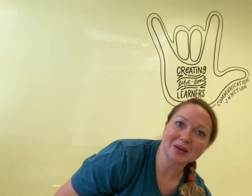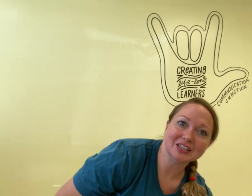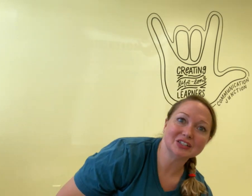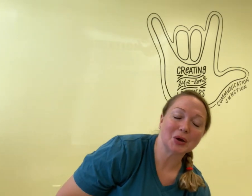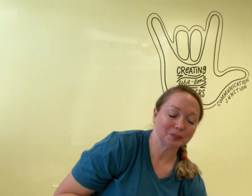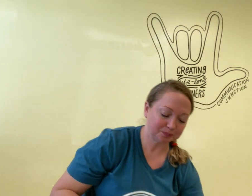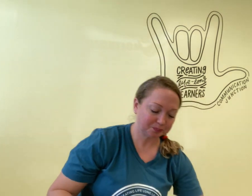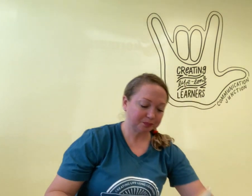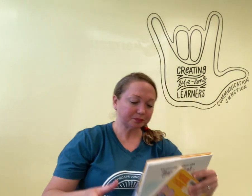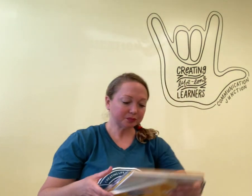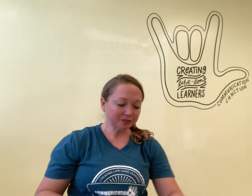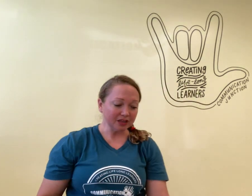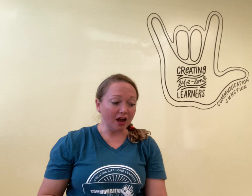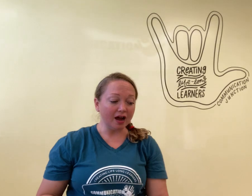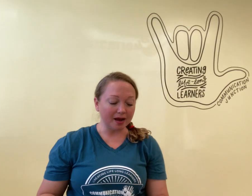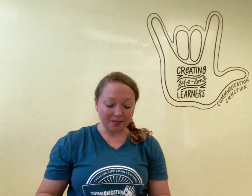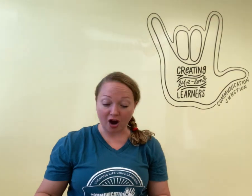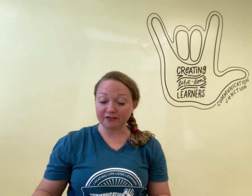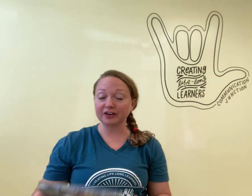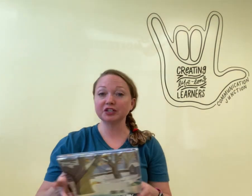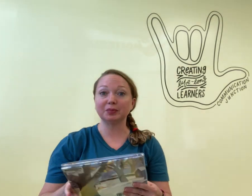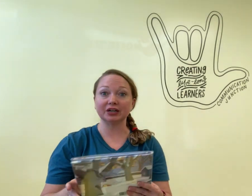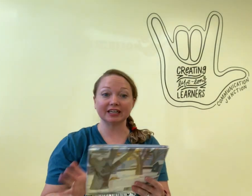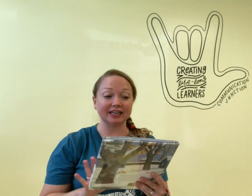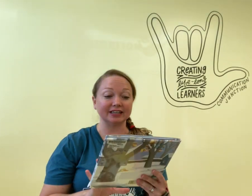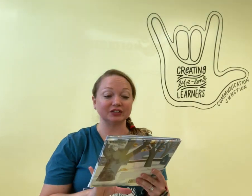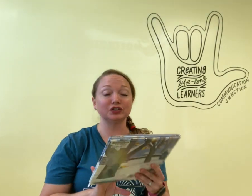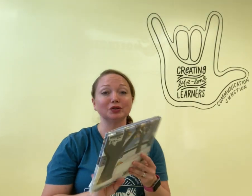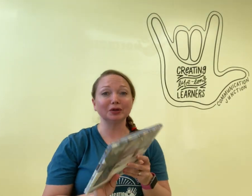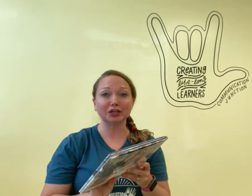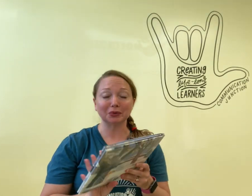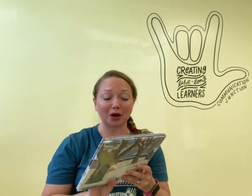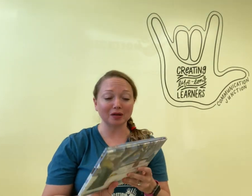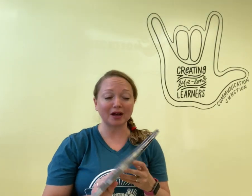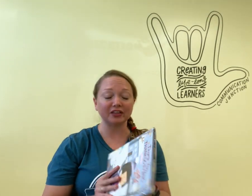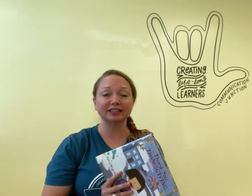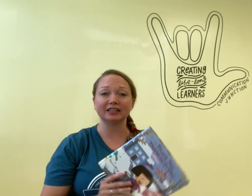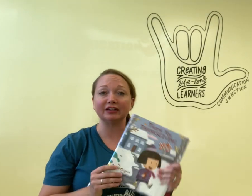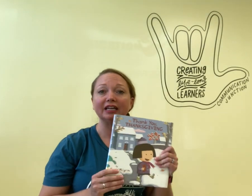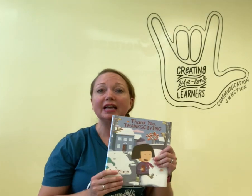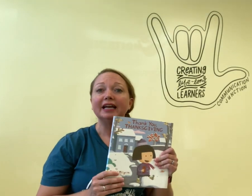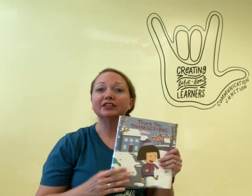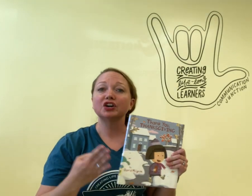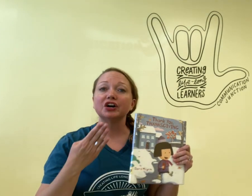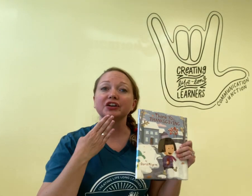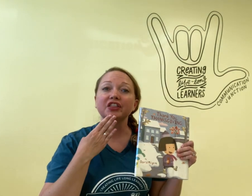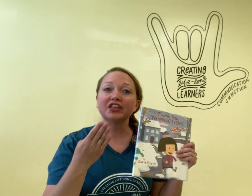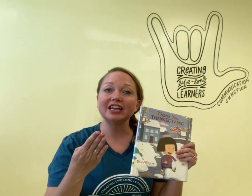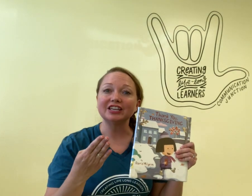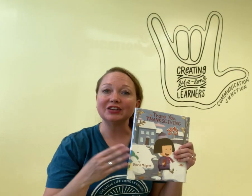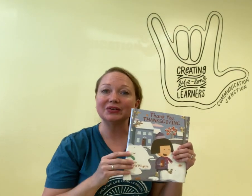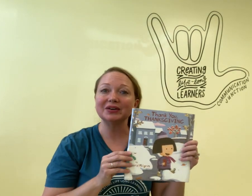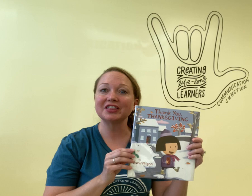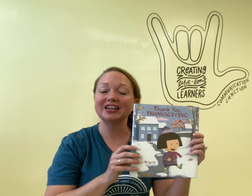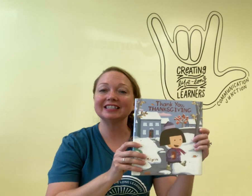So our first book is super cute, all about Thanksgiving. It's called Thank You,